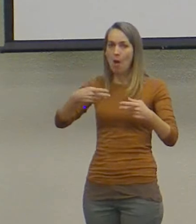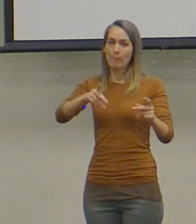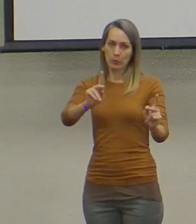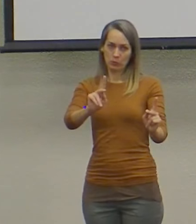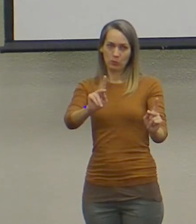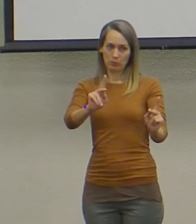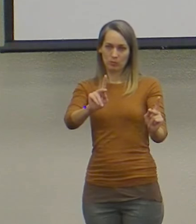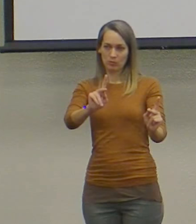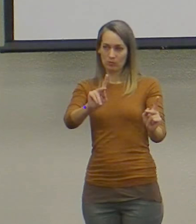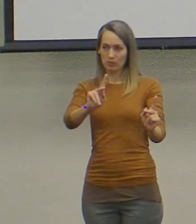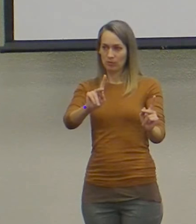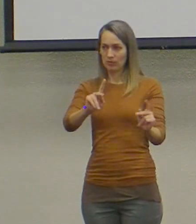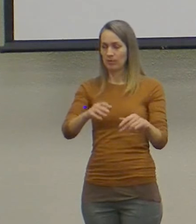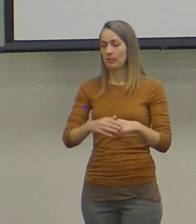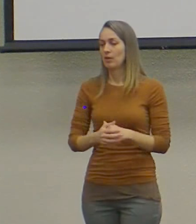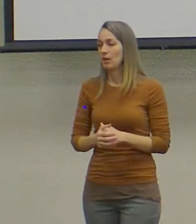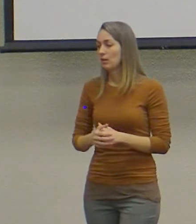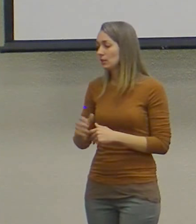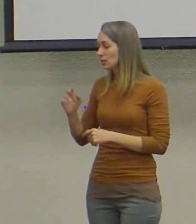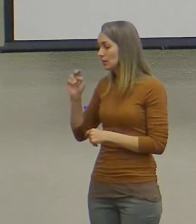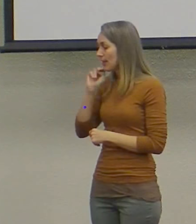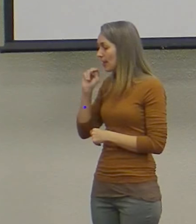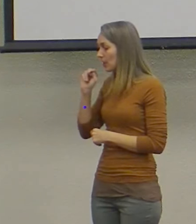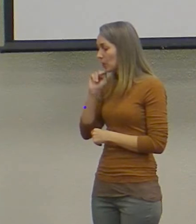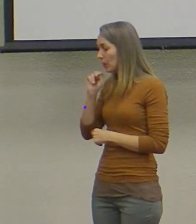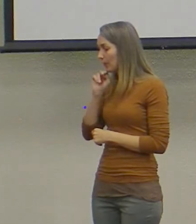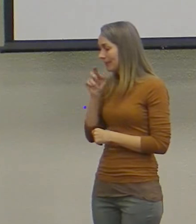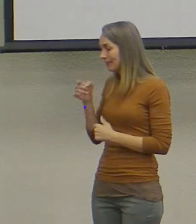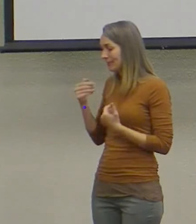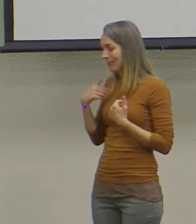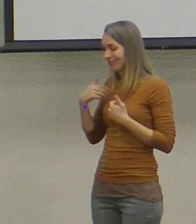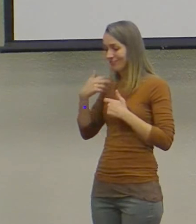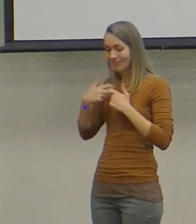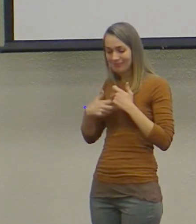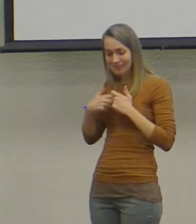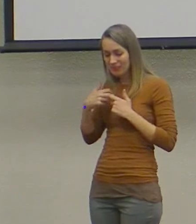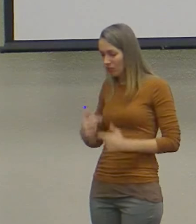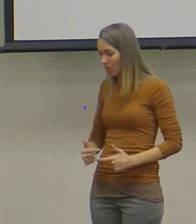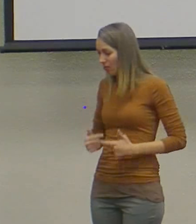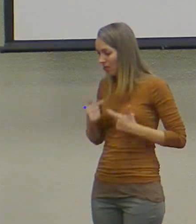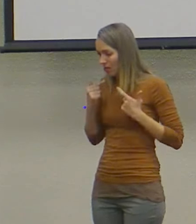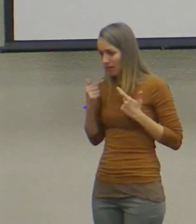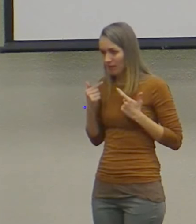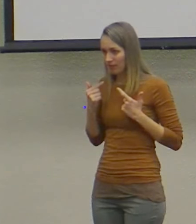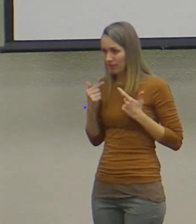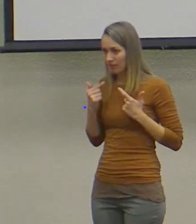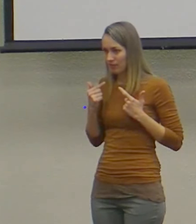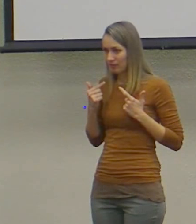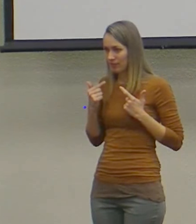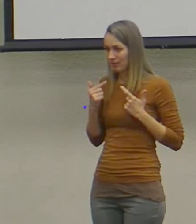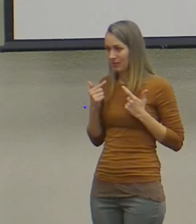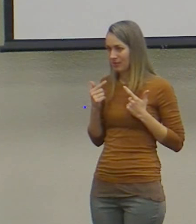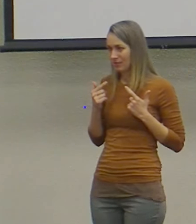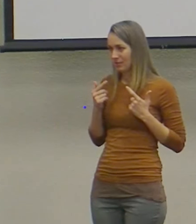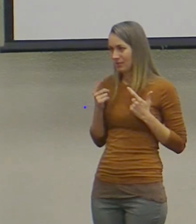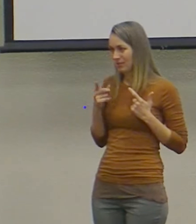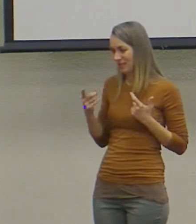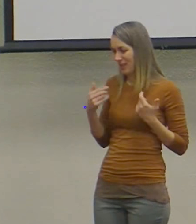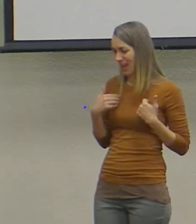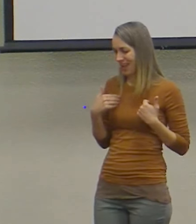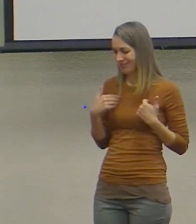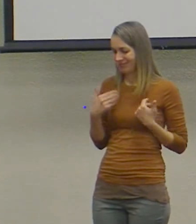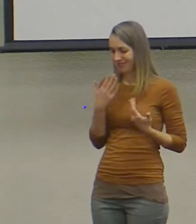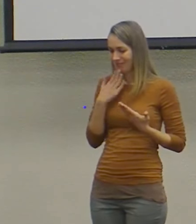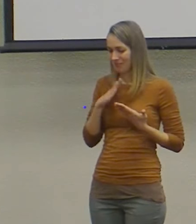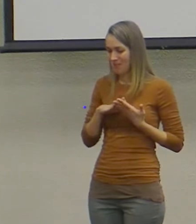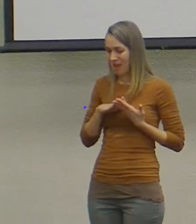see, Naomi had experienced a difficult life. She had transitioned from poor choices in going to Moab in the